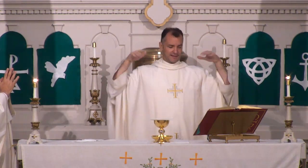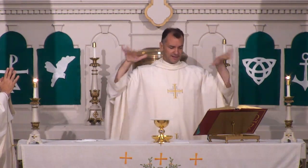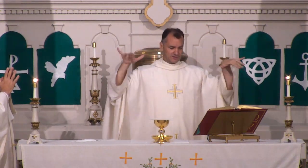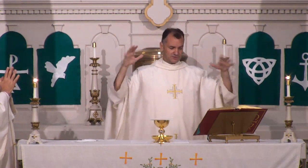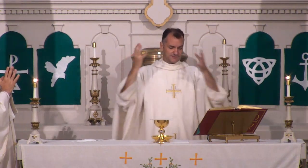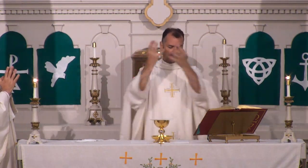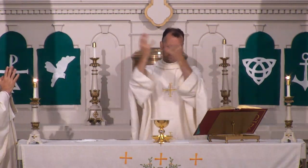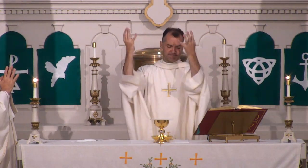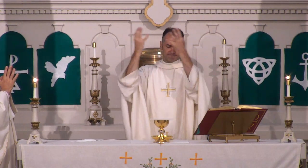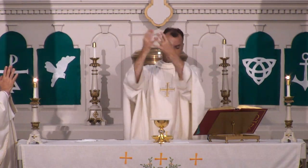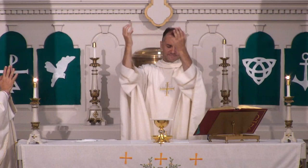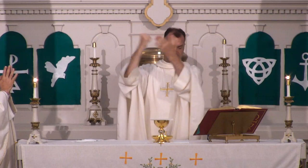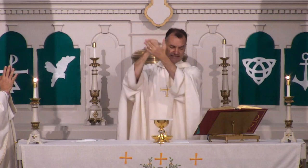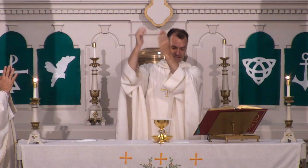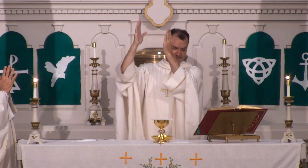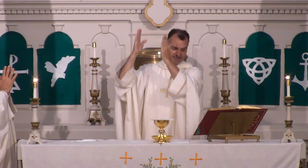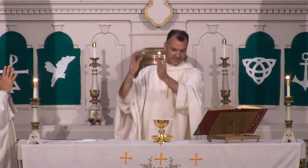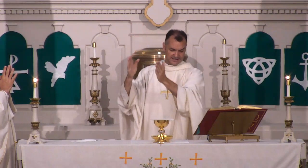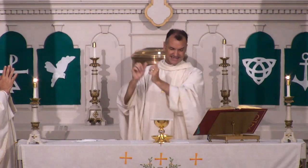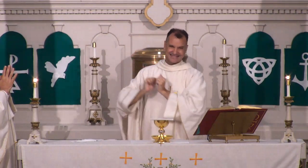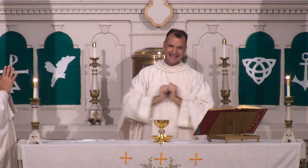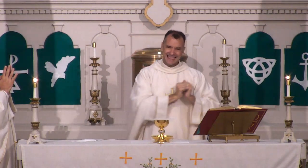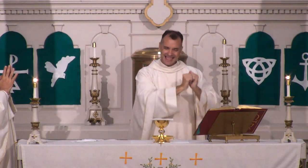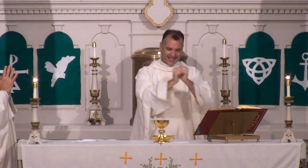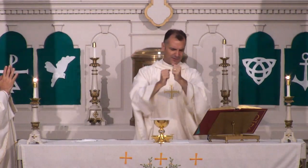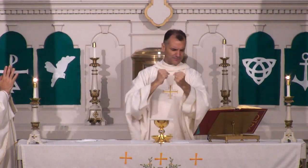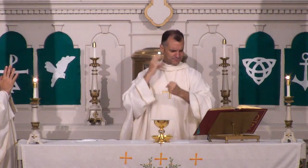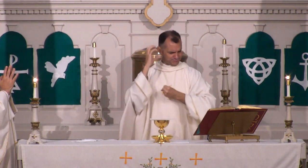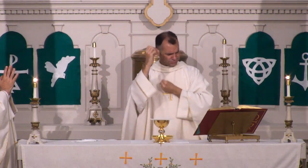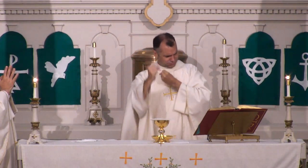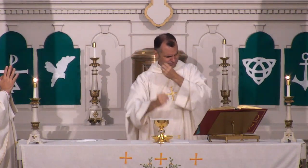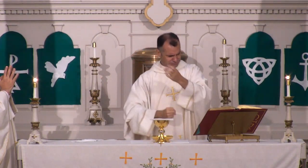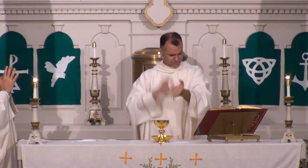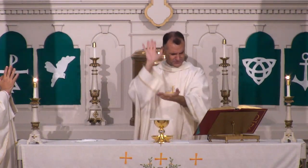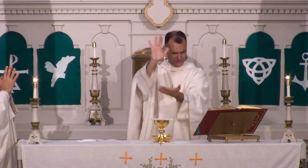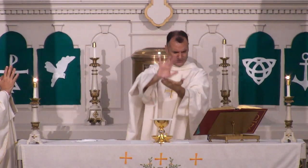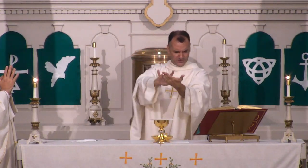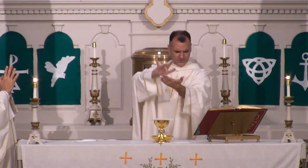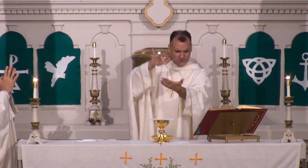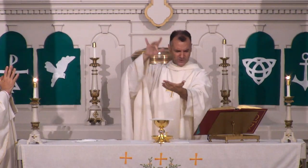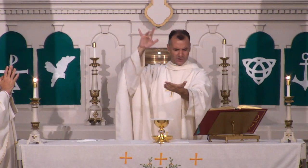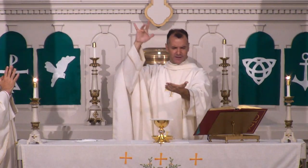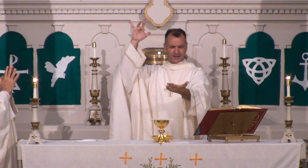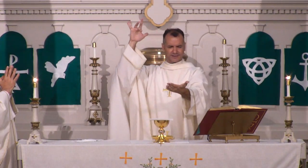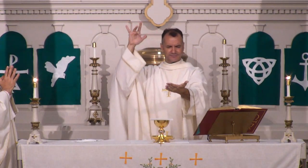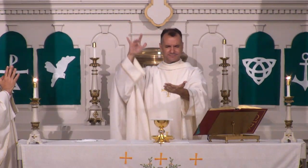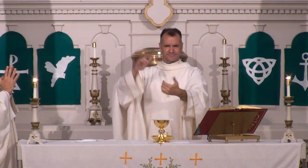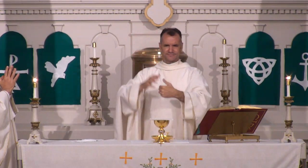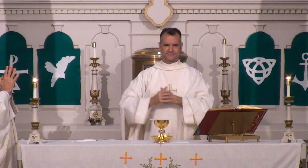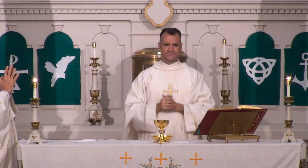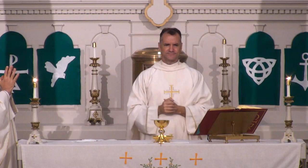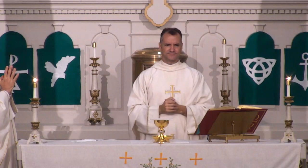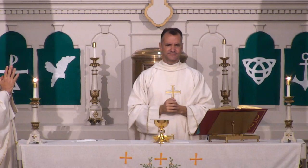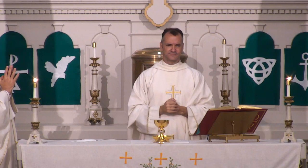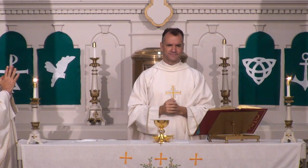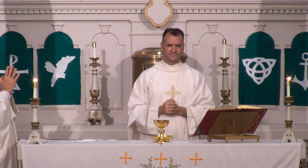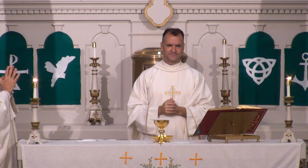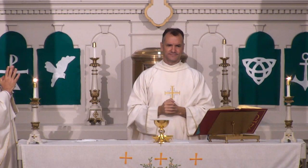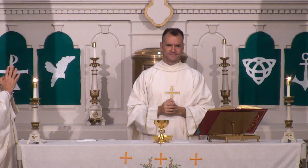And so, with the angels and all the saints, we declare your glory as with one voice we